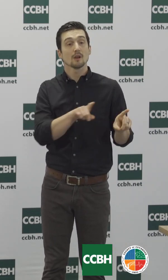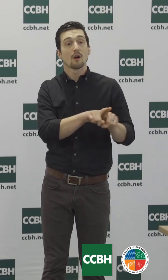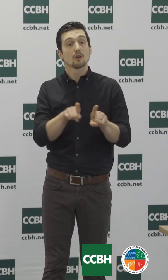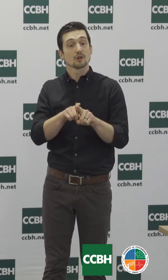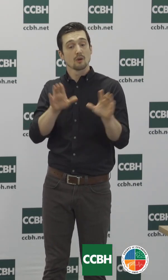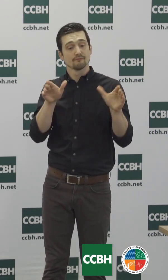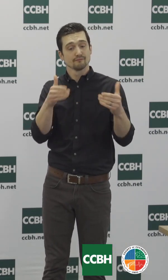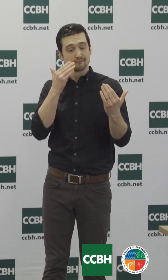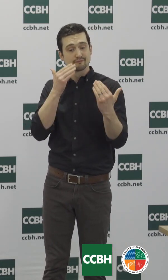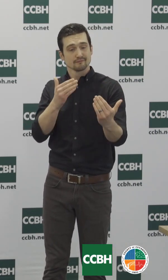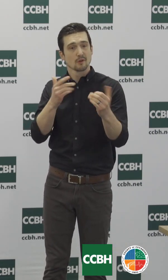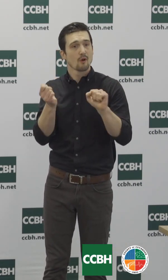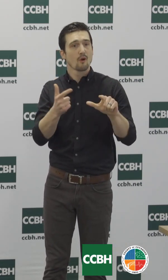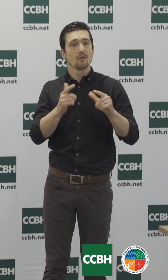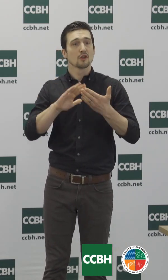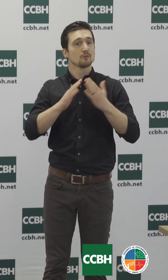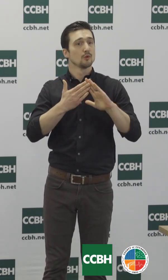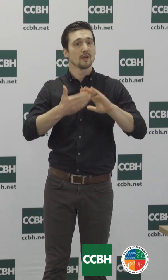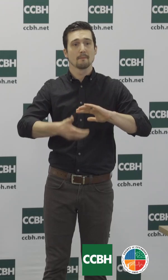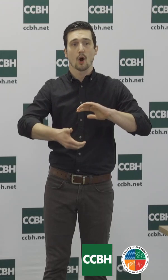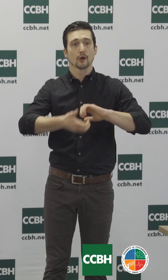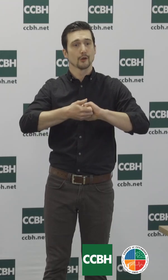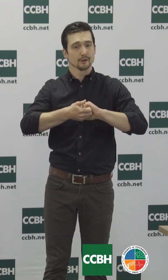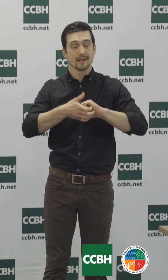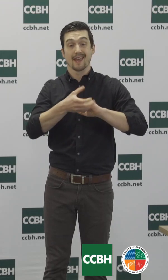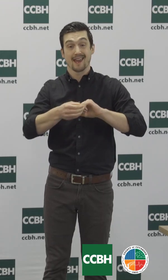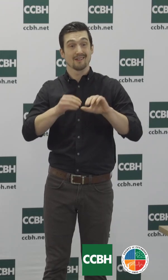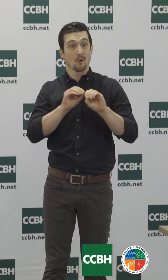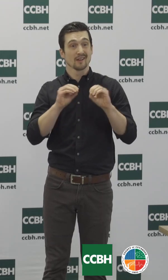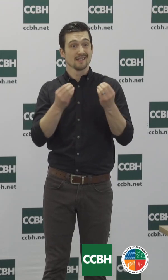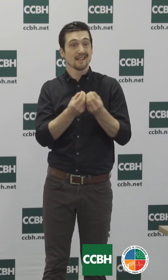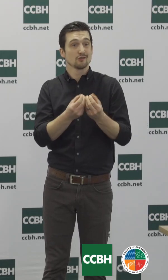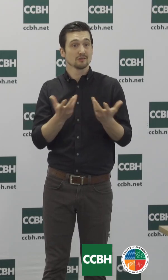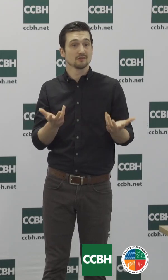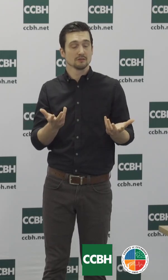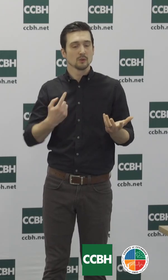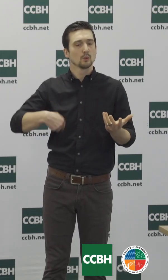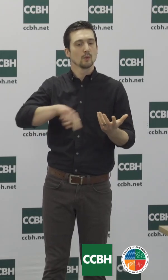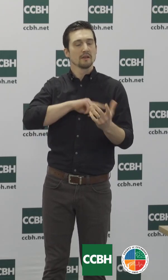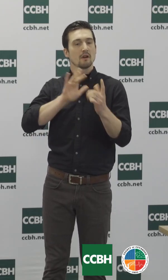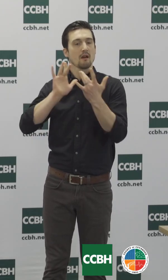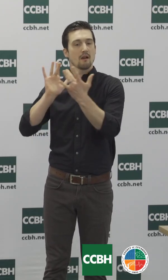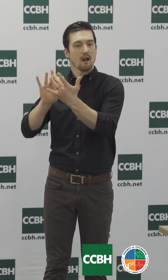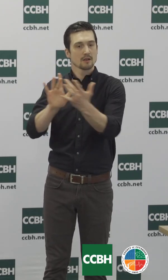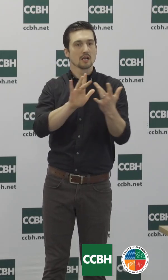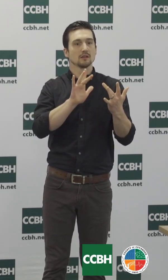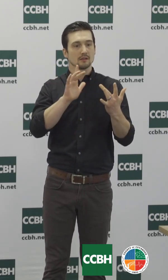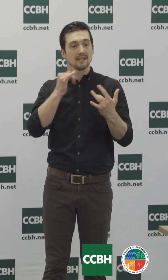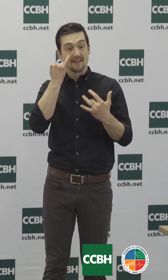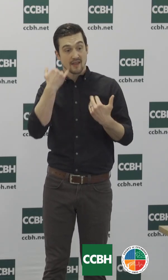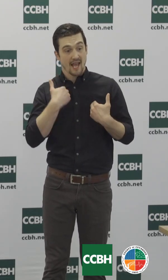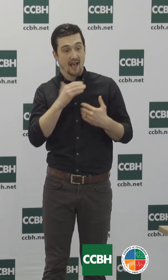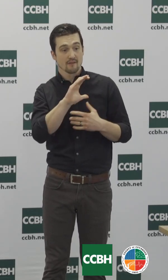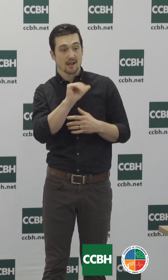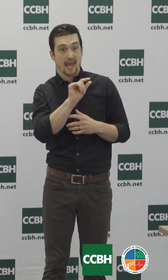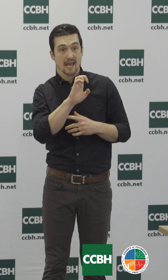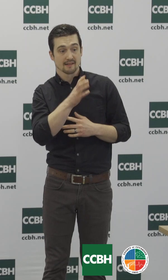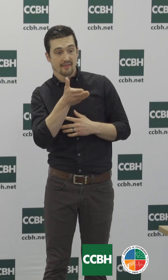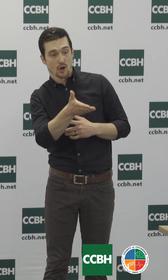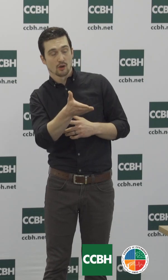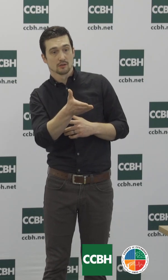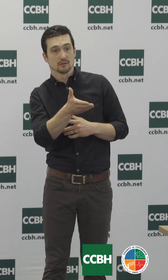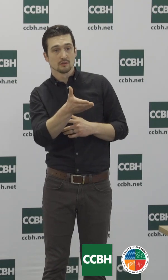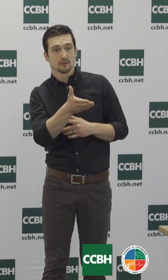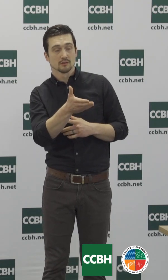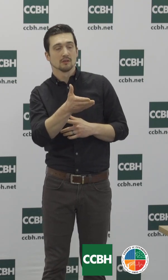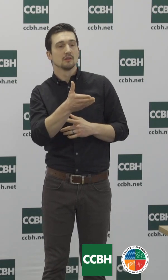thank all of the community partners in organizations that we have contacted where there are cases. That includes our